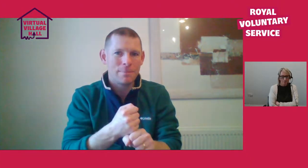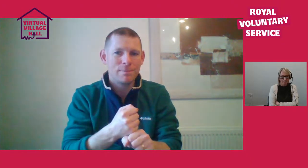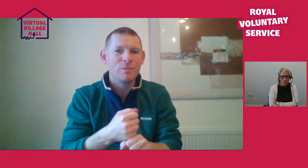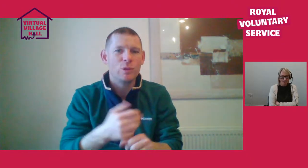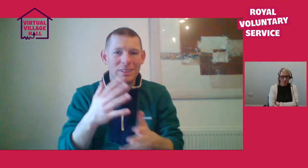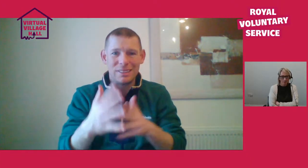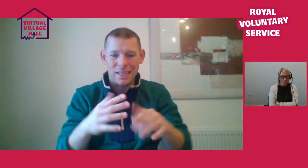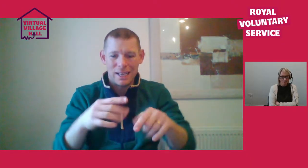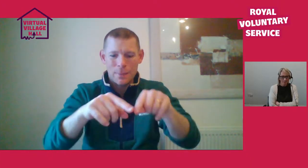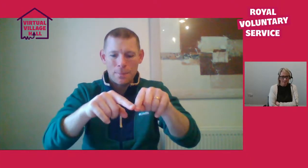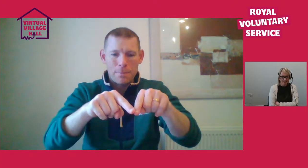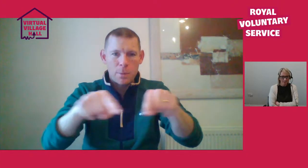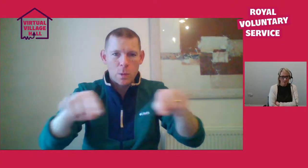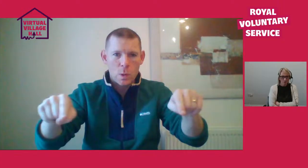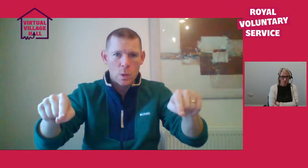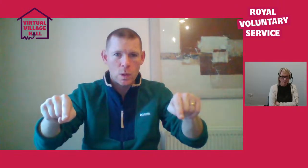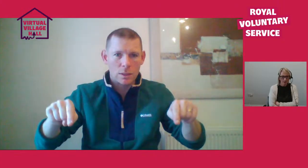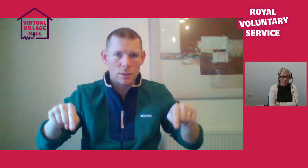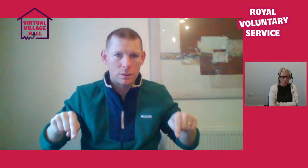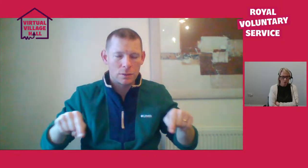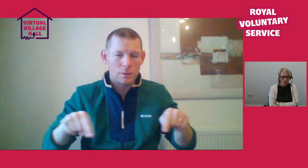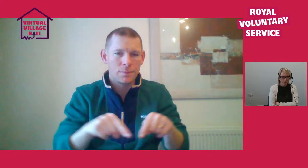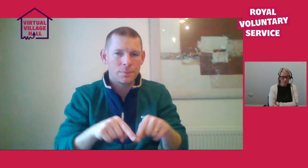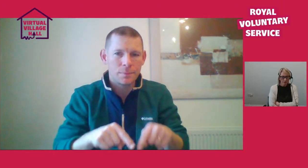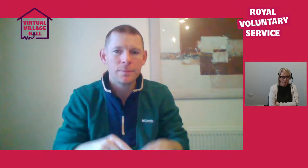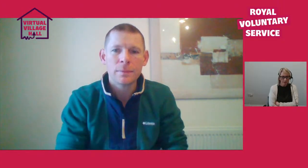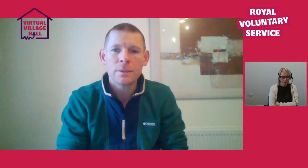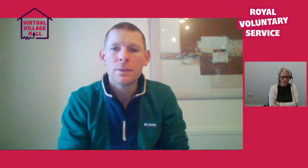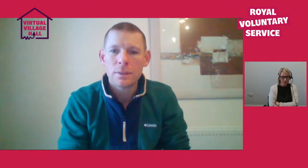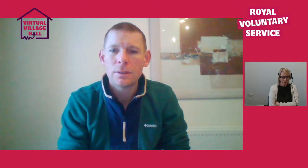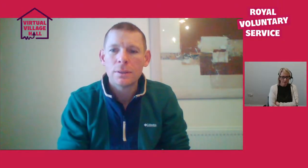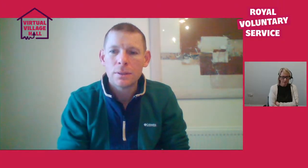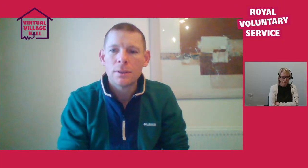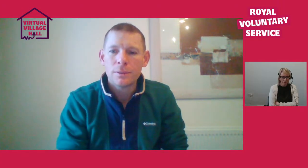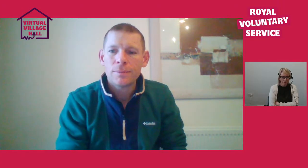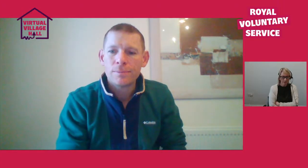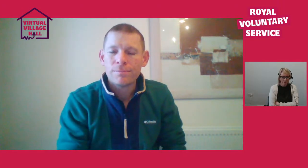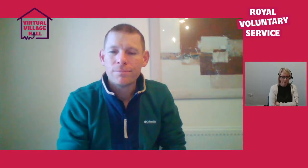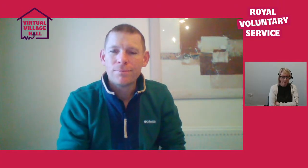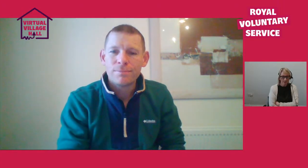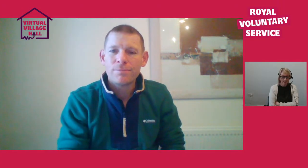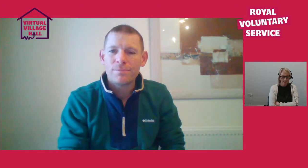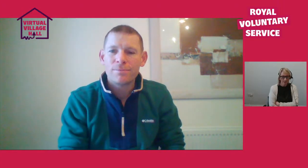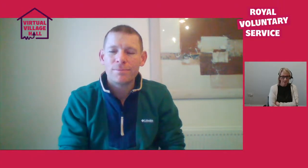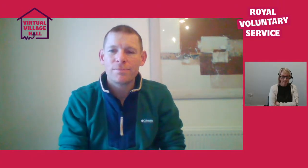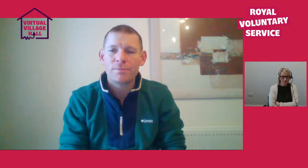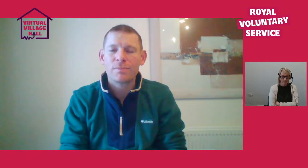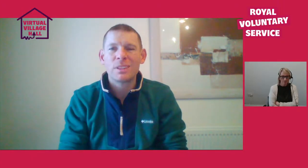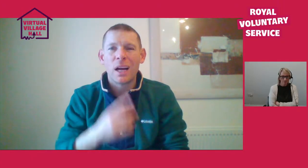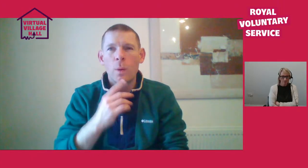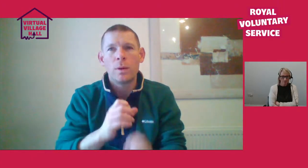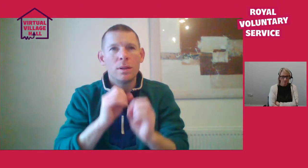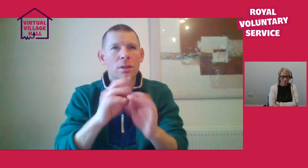I love board games. So you would sign board games like this.